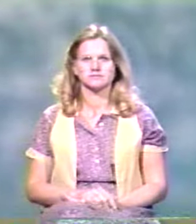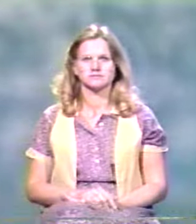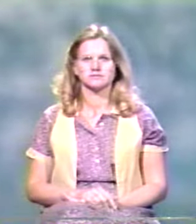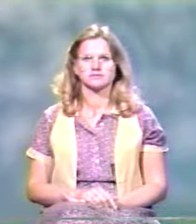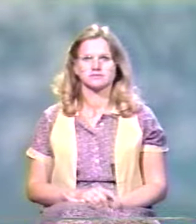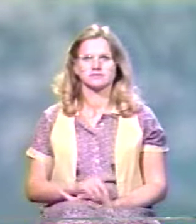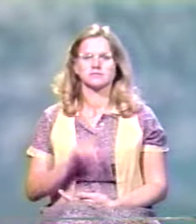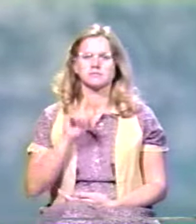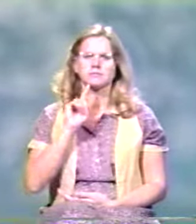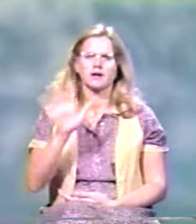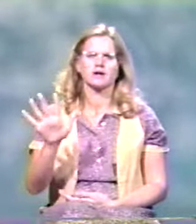Characteristically.